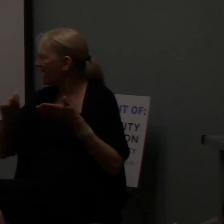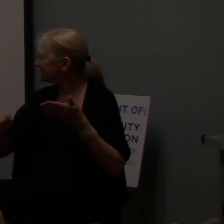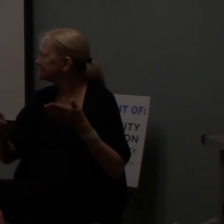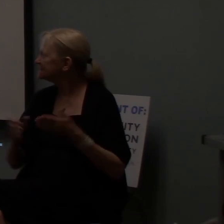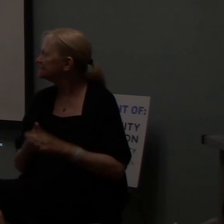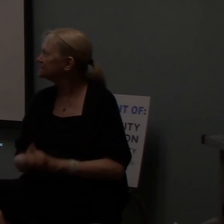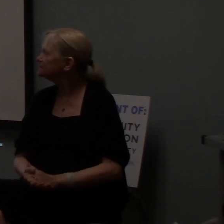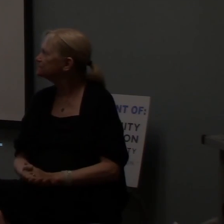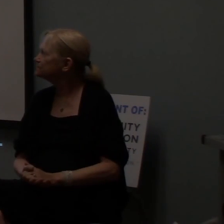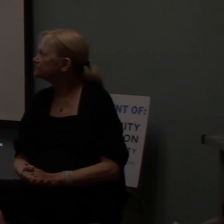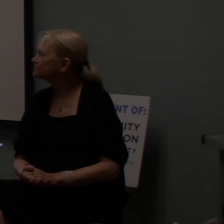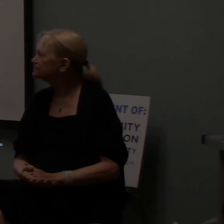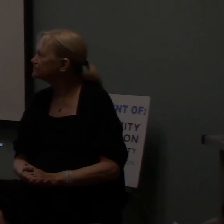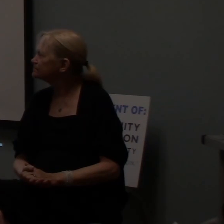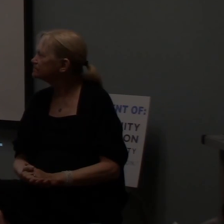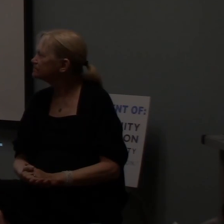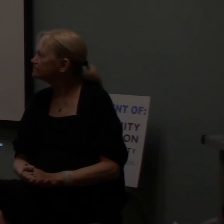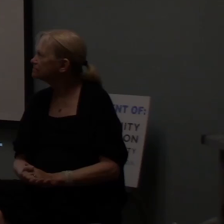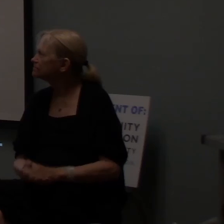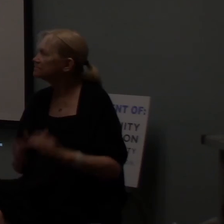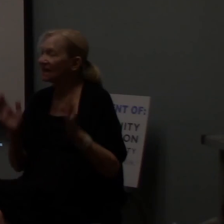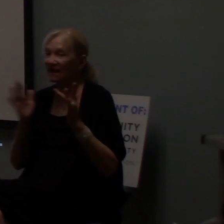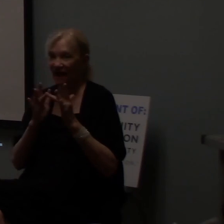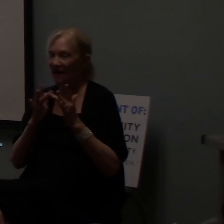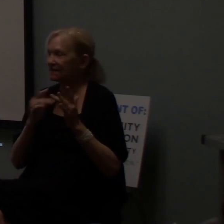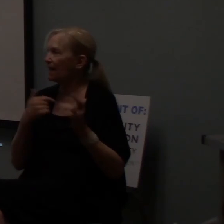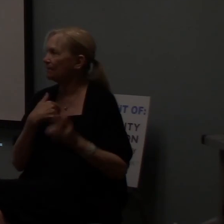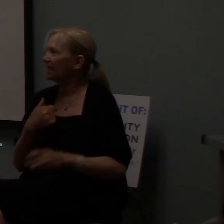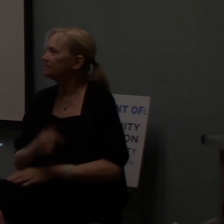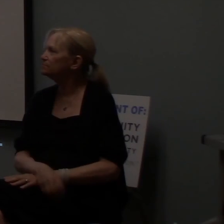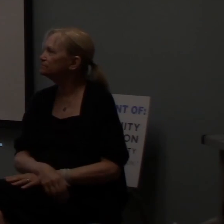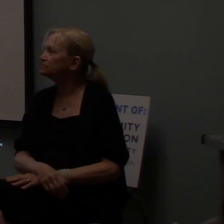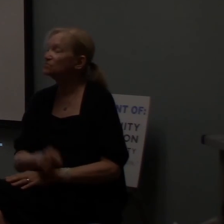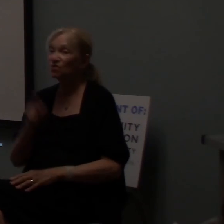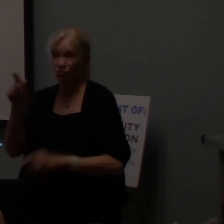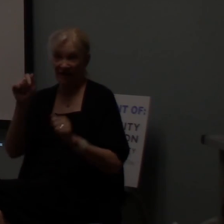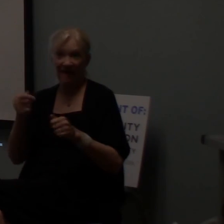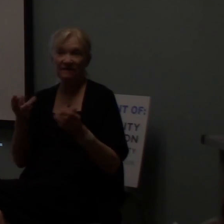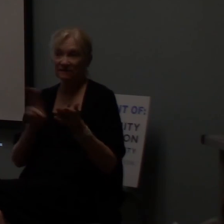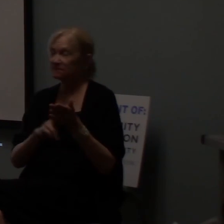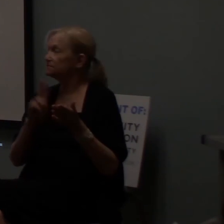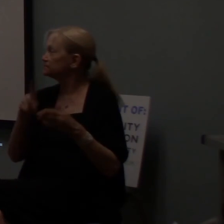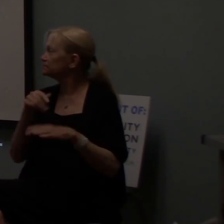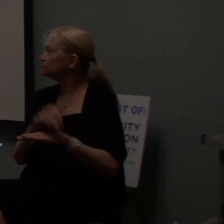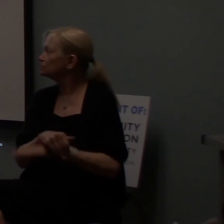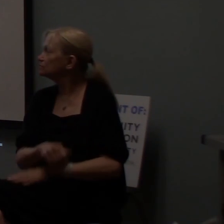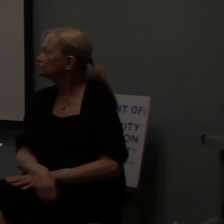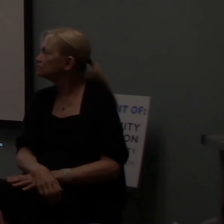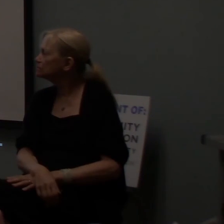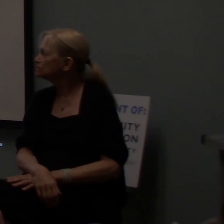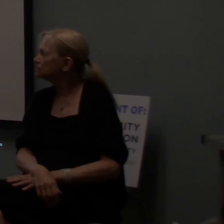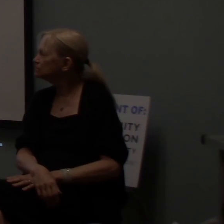the supplier. So please contact me. And people can sign tonight. You can sign tonight, I've got petitions.